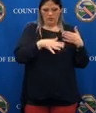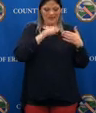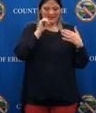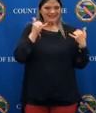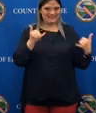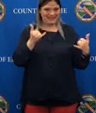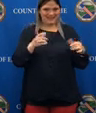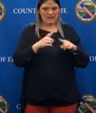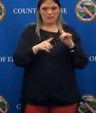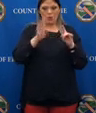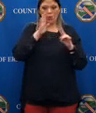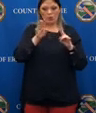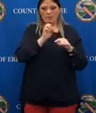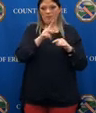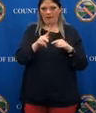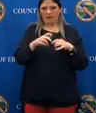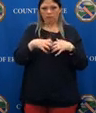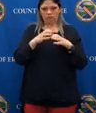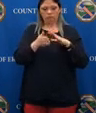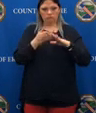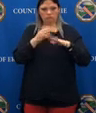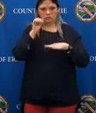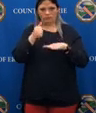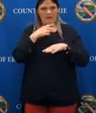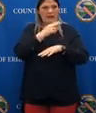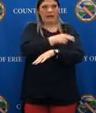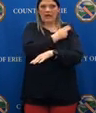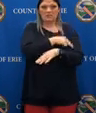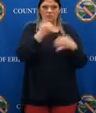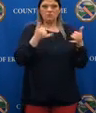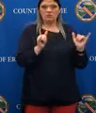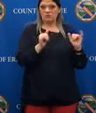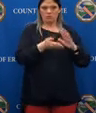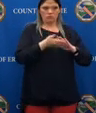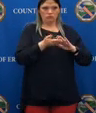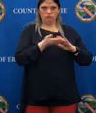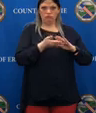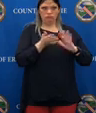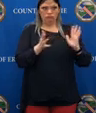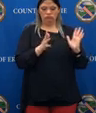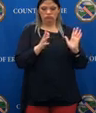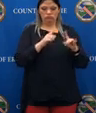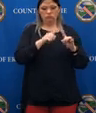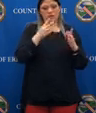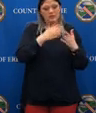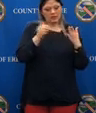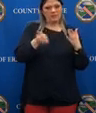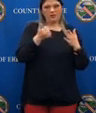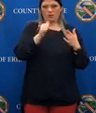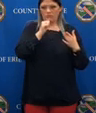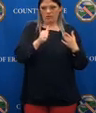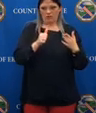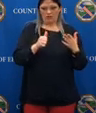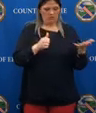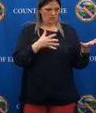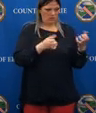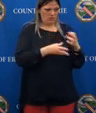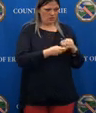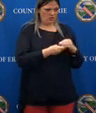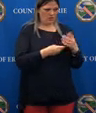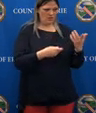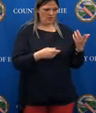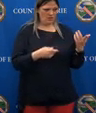but our operation will be back up tomorrow. The hospitals have been still in operation, but some of the other things haven't. Doctor, would you like to add a little